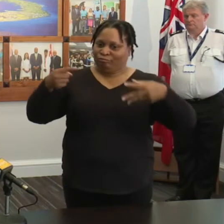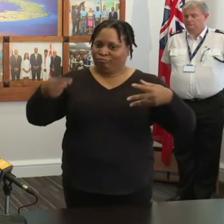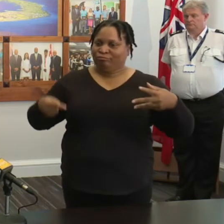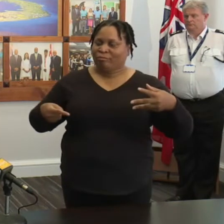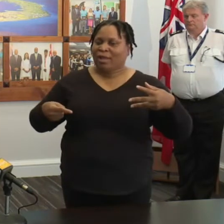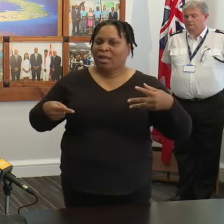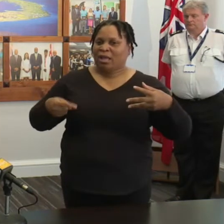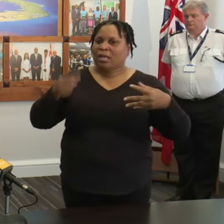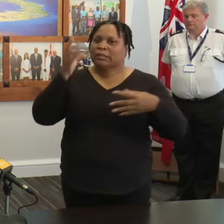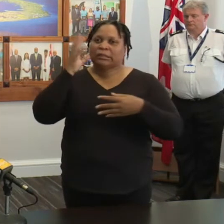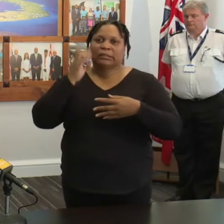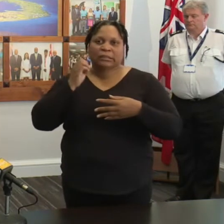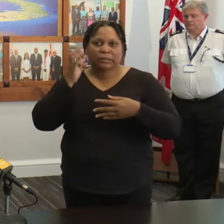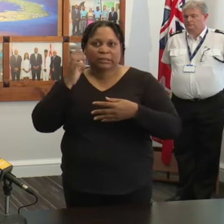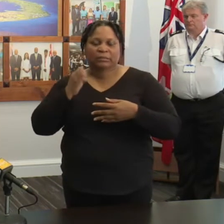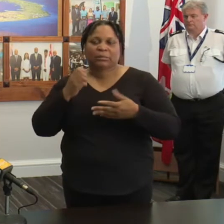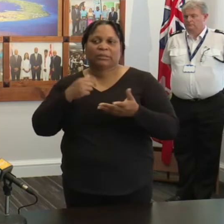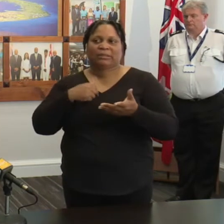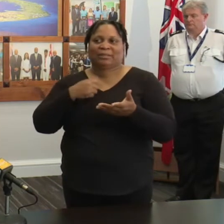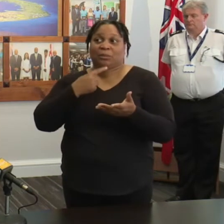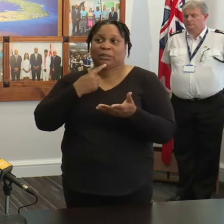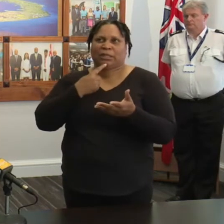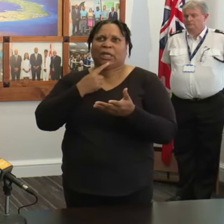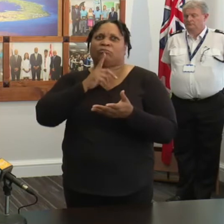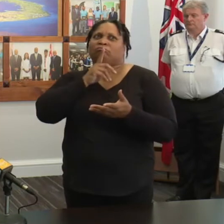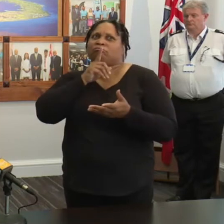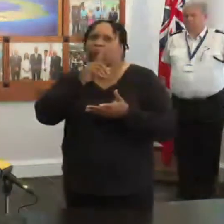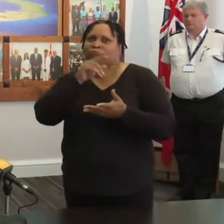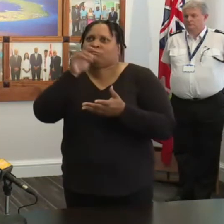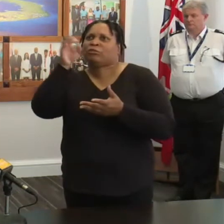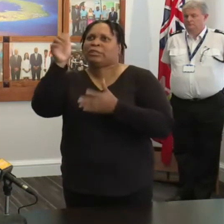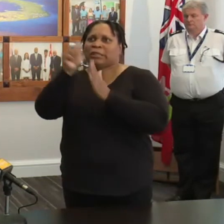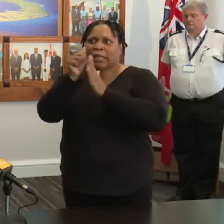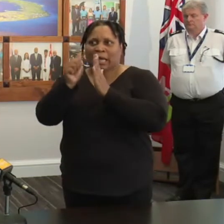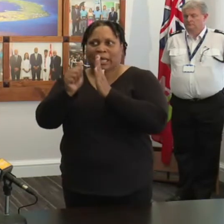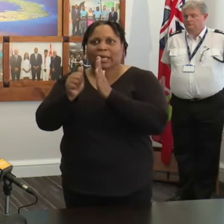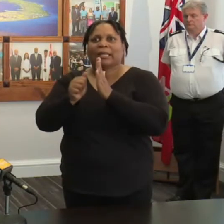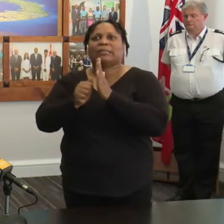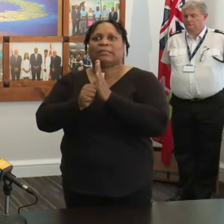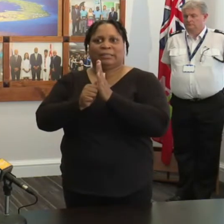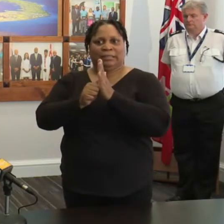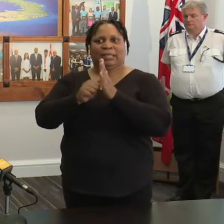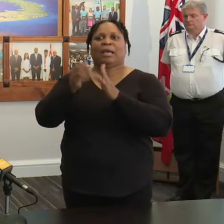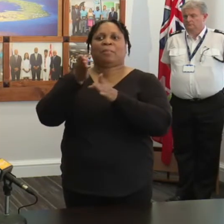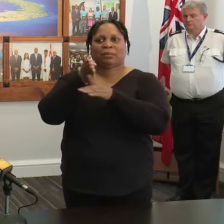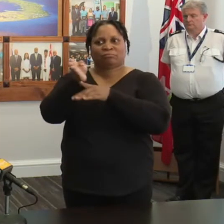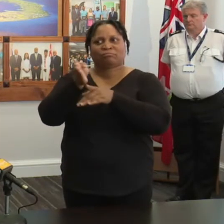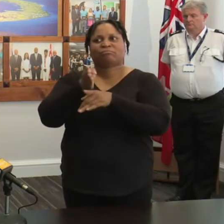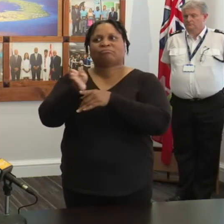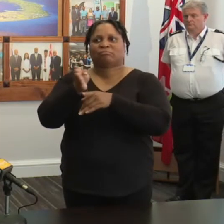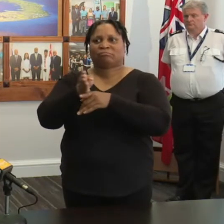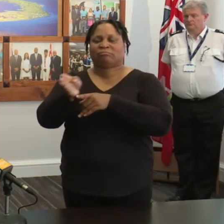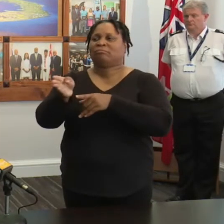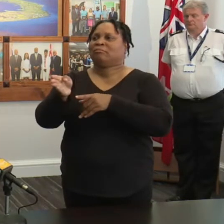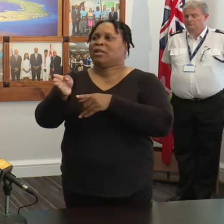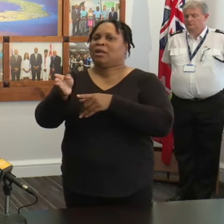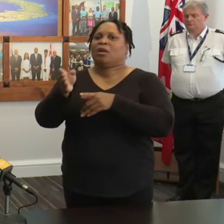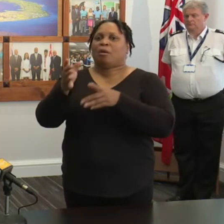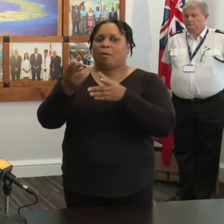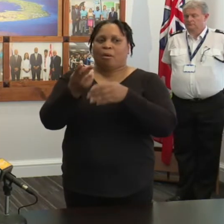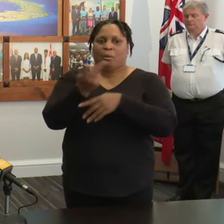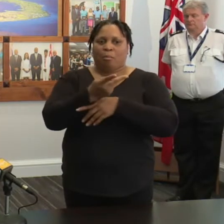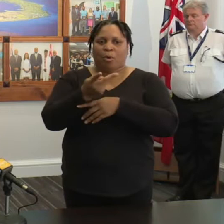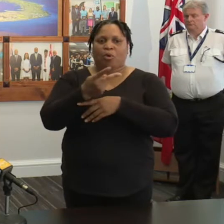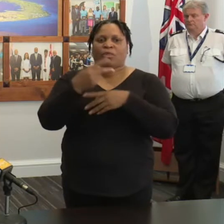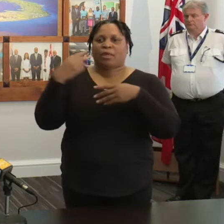experienced and I would say extremely academic public health professionals, both in the Ministry